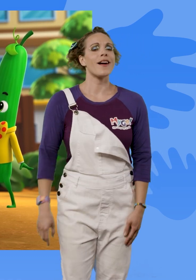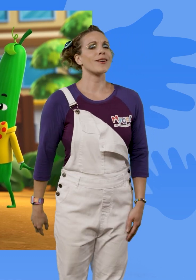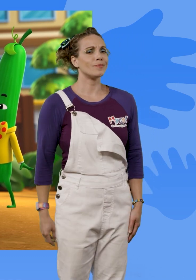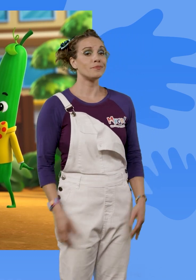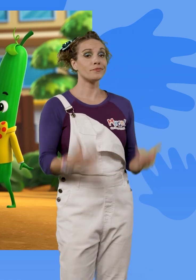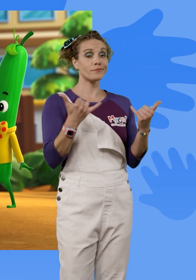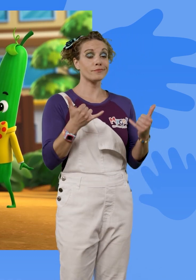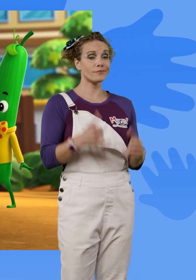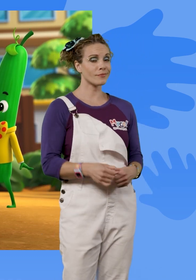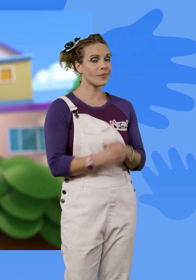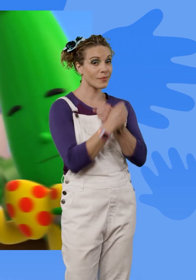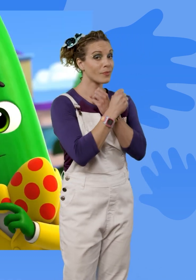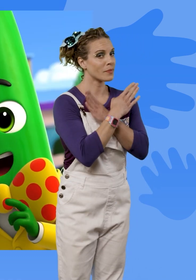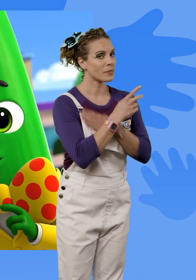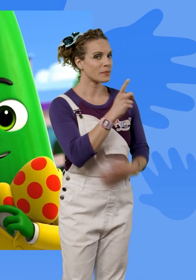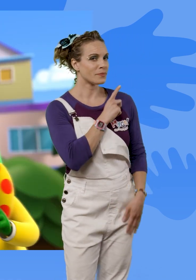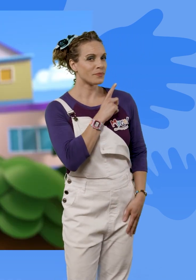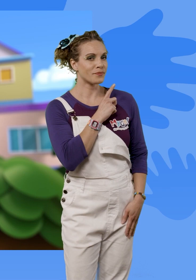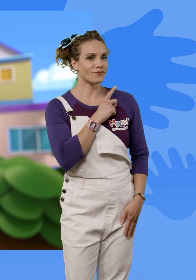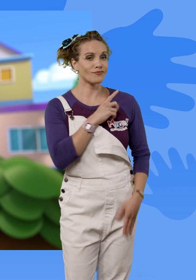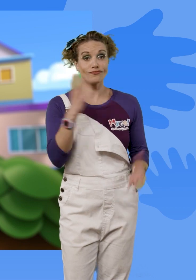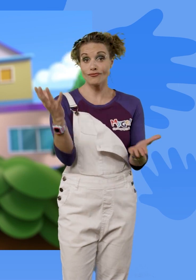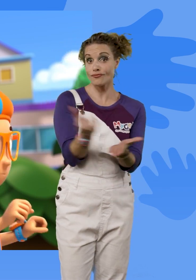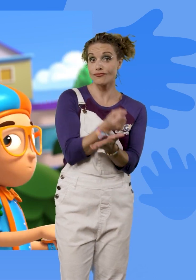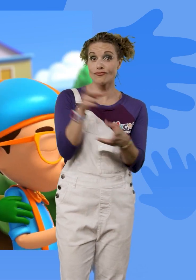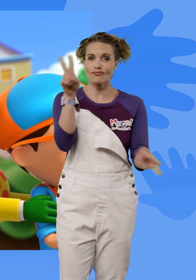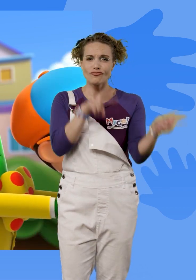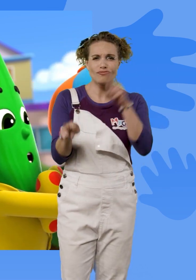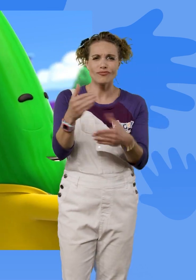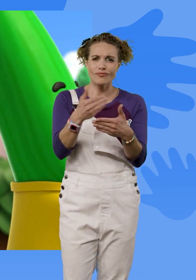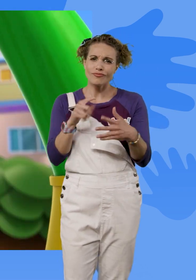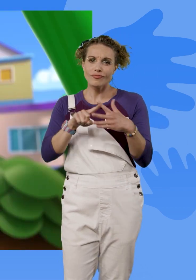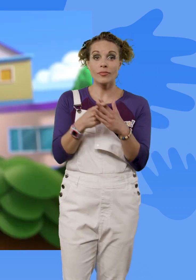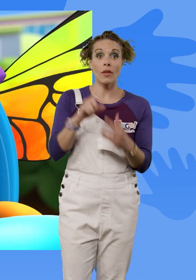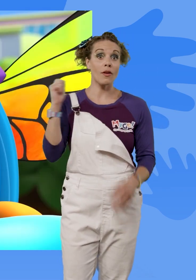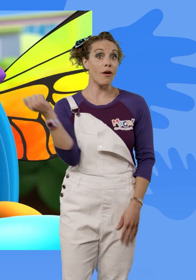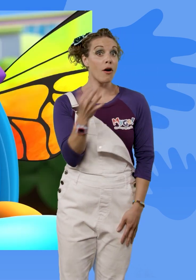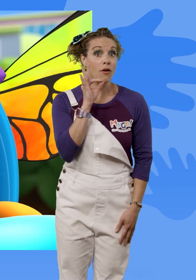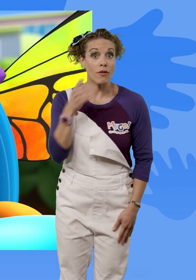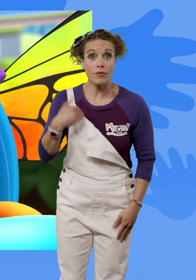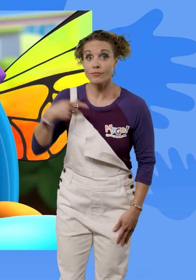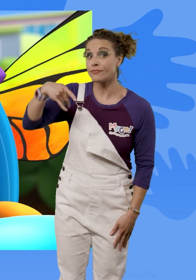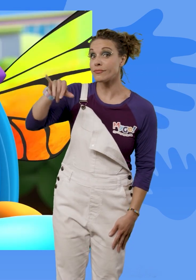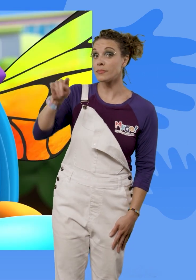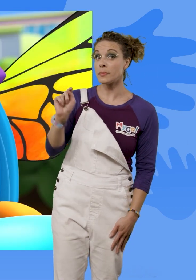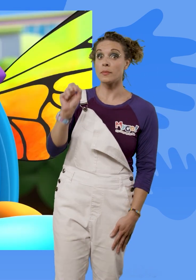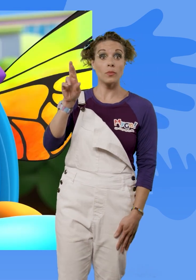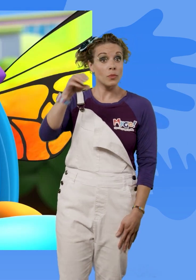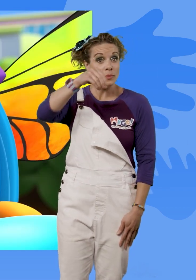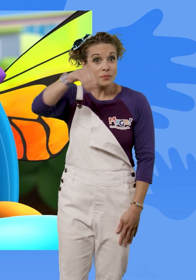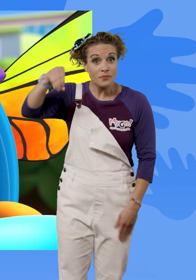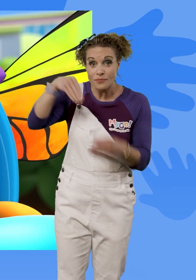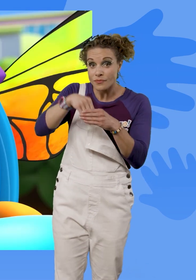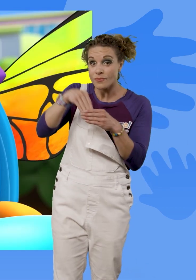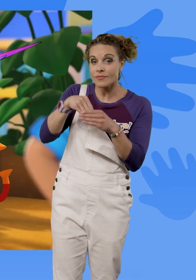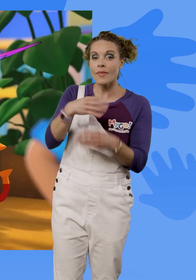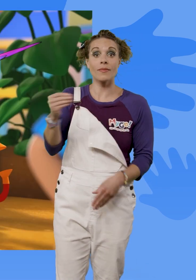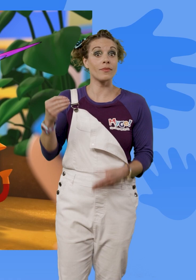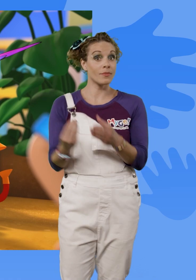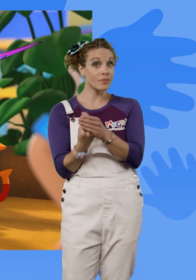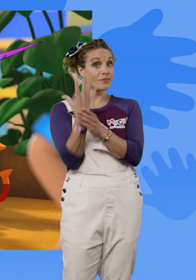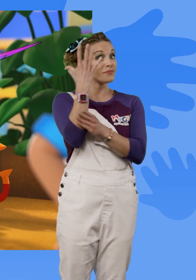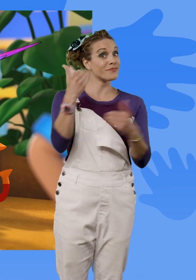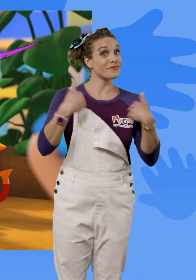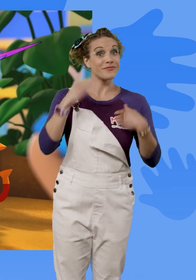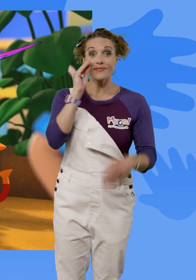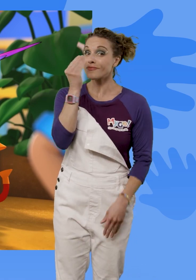D.Bo. Now, Blippi and D.Bo, a quick review before we start. All fruits have a pit or seeds in them and